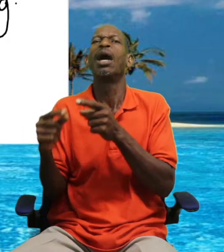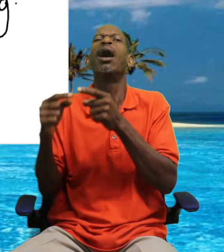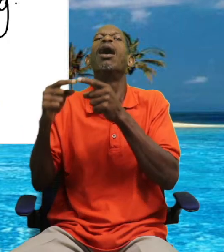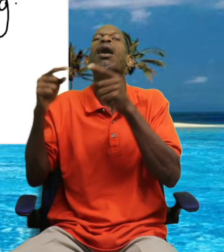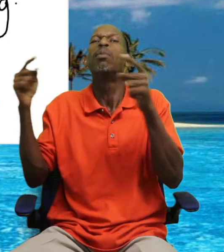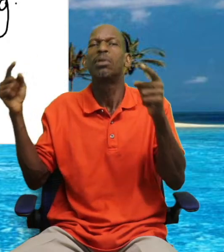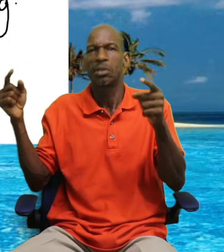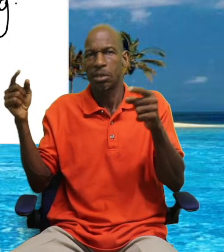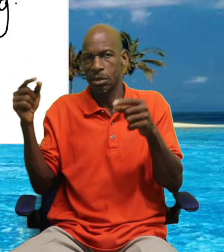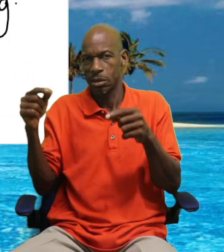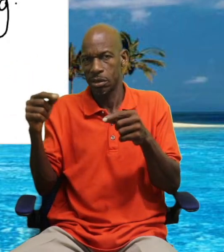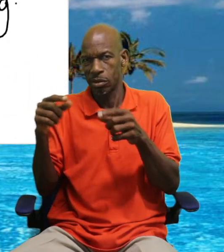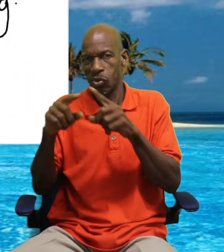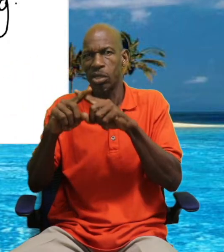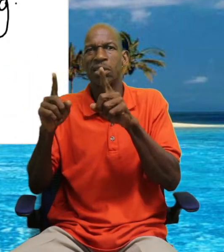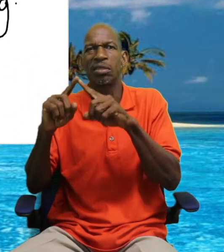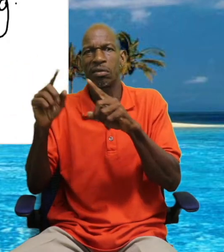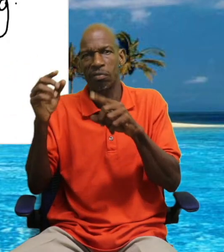ideas.